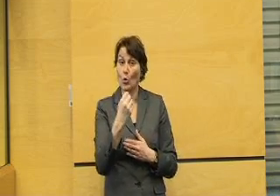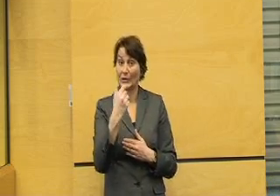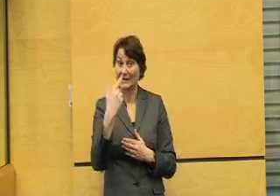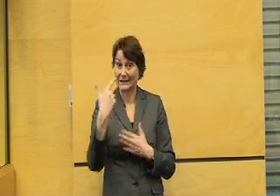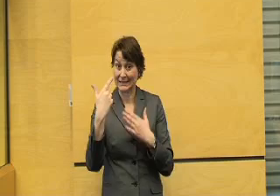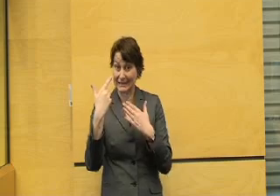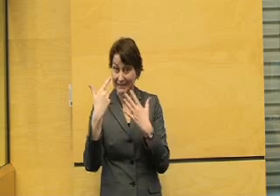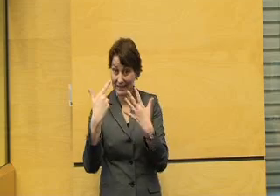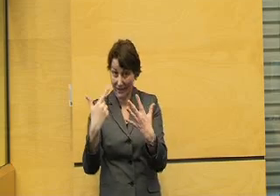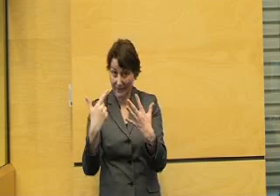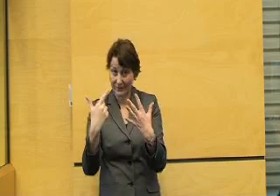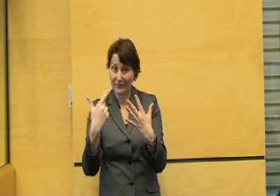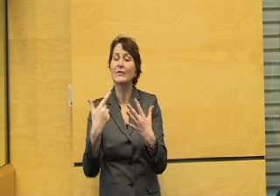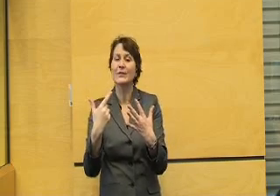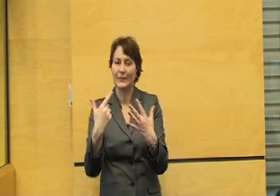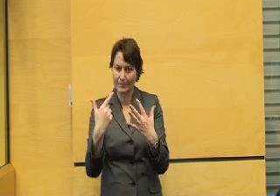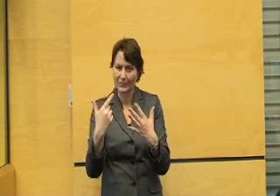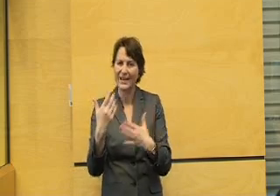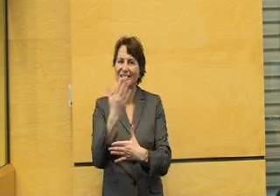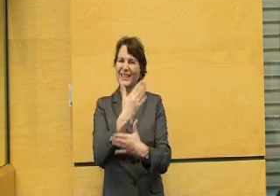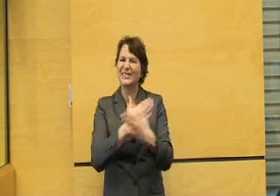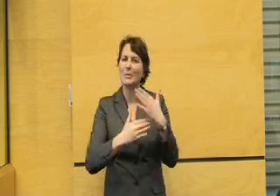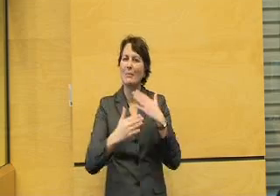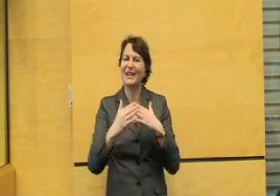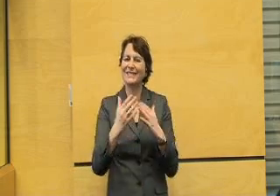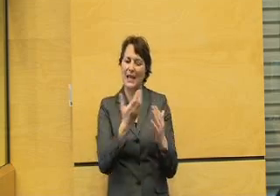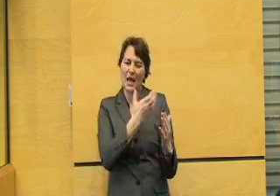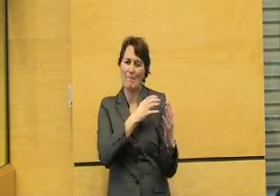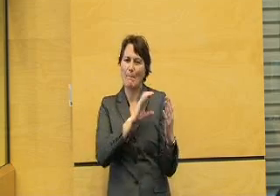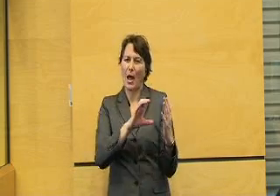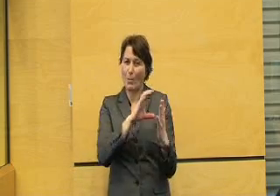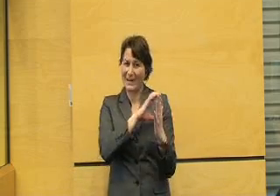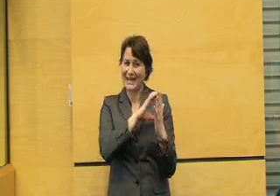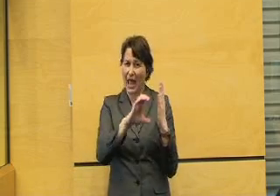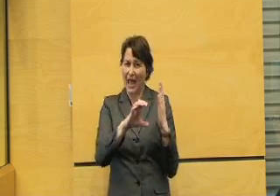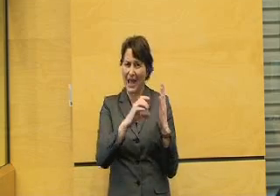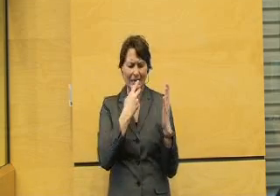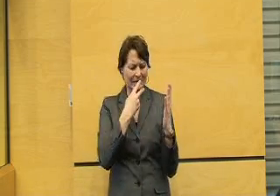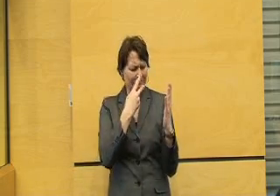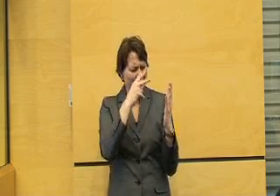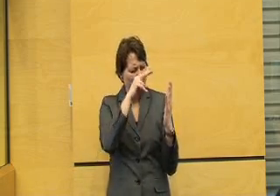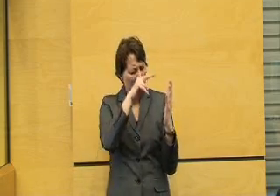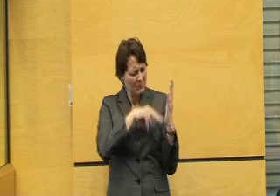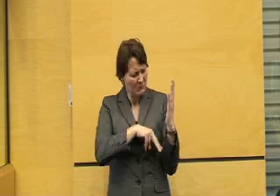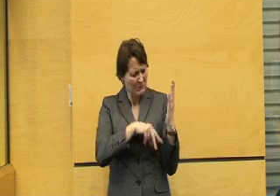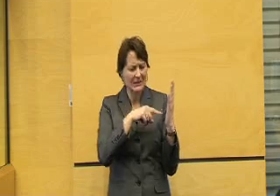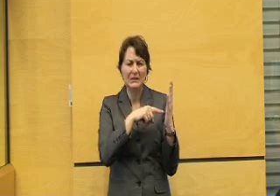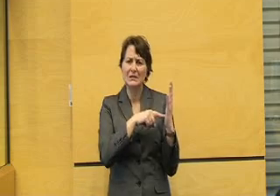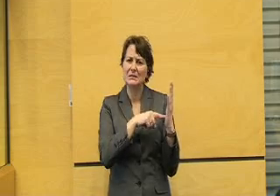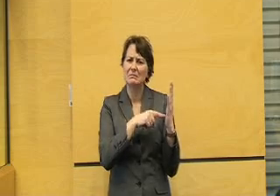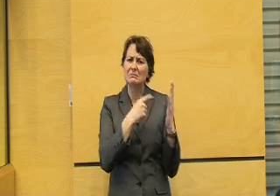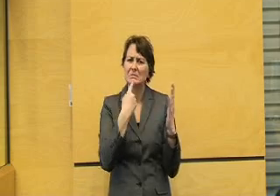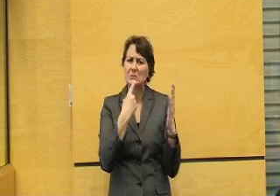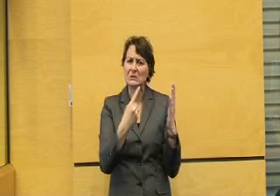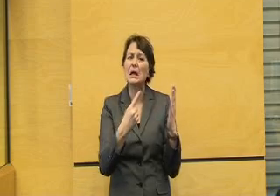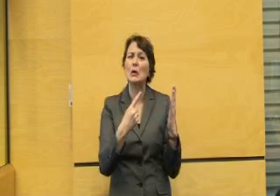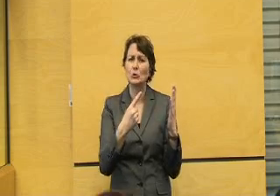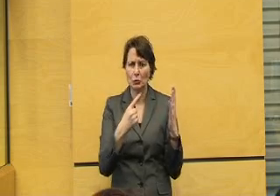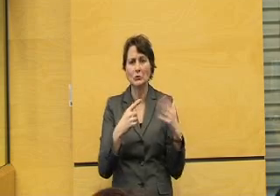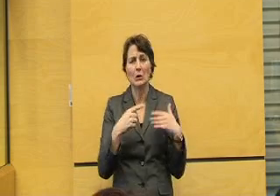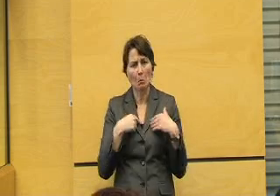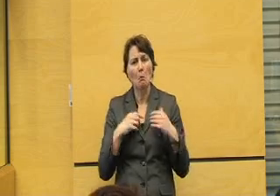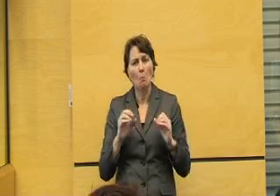with Disabilities Empowerment Act, it does seem as if you permit